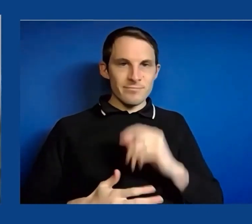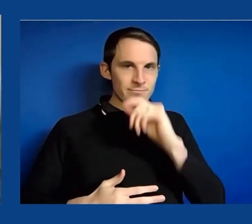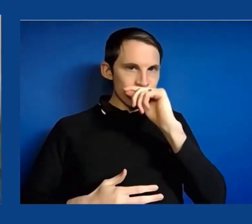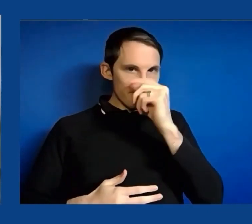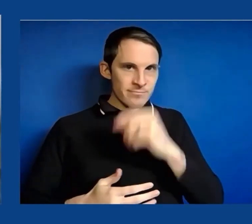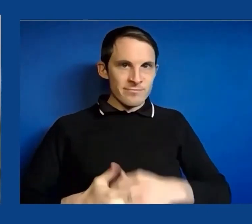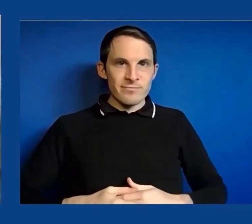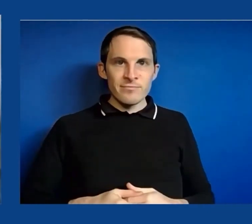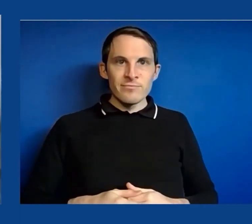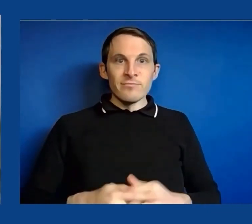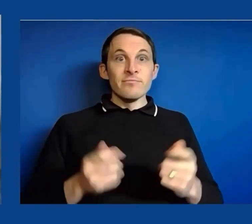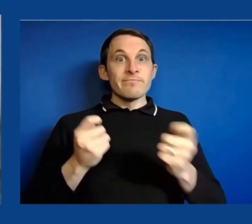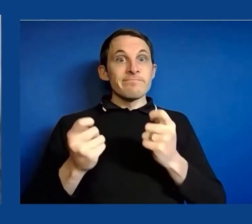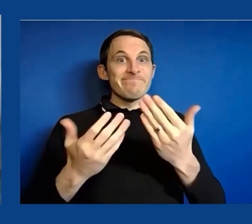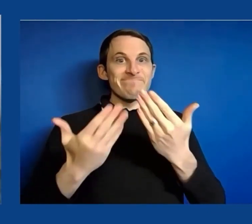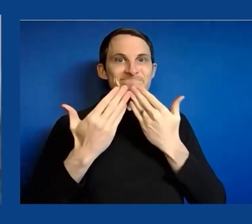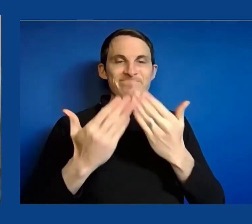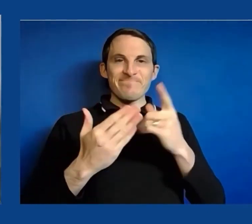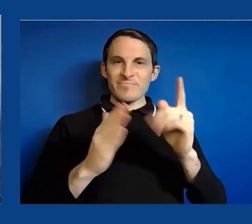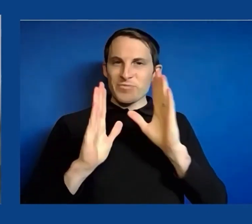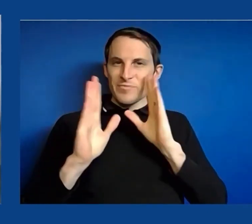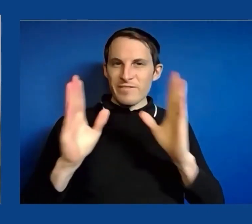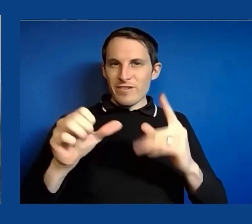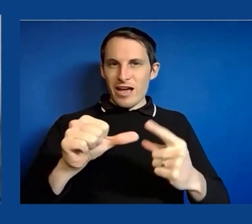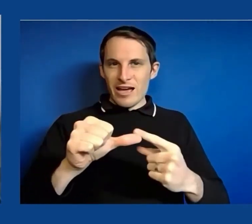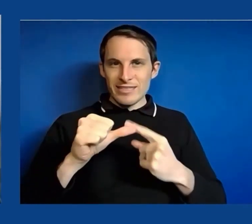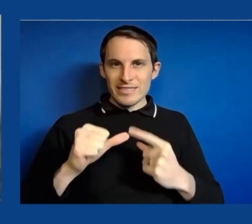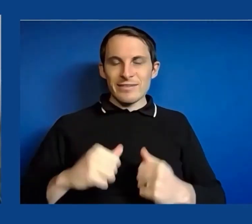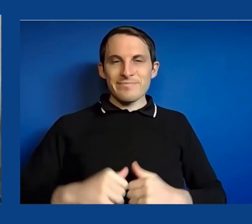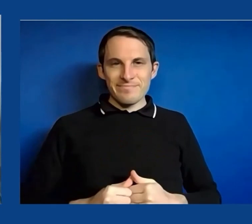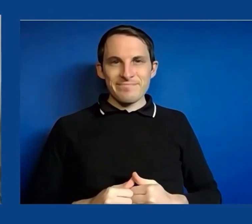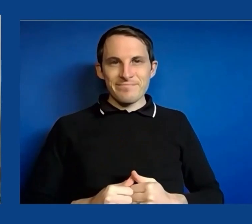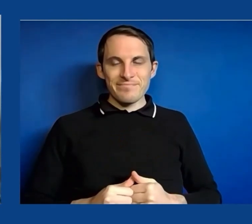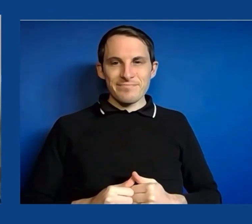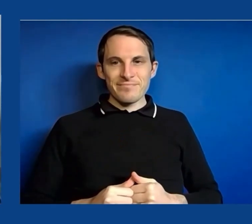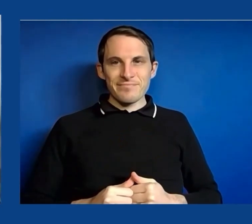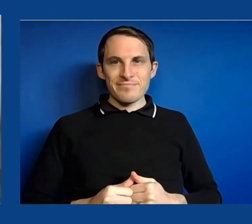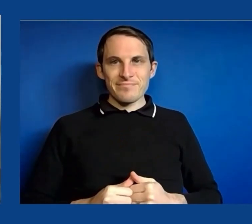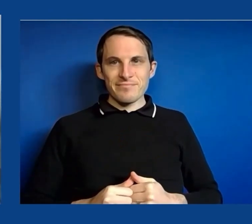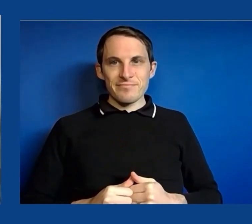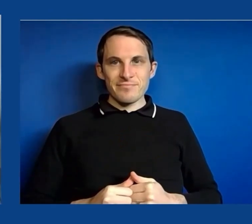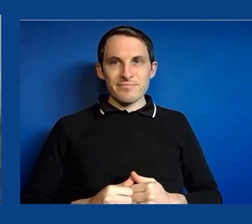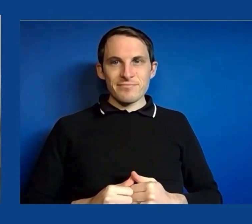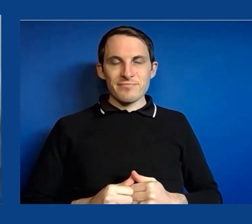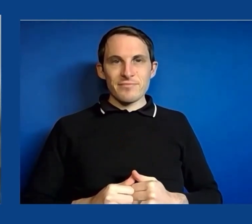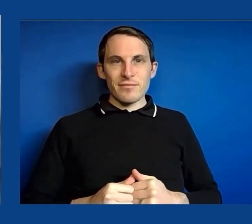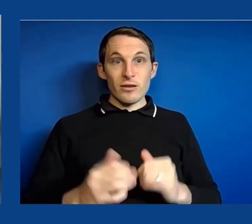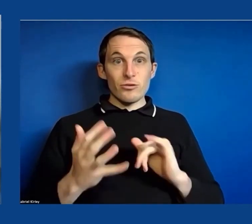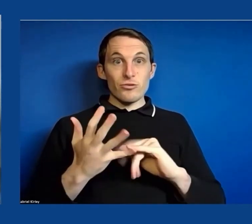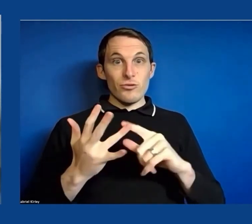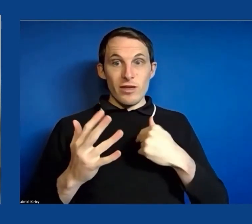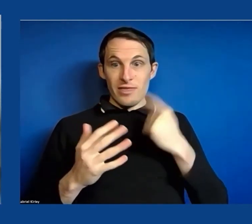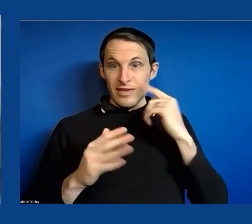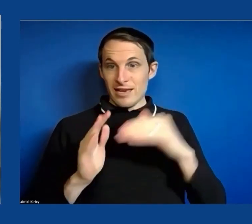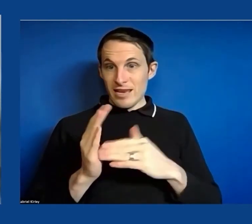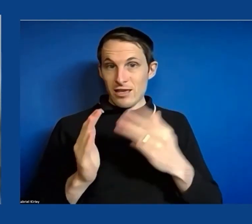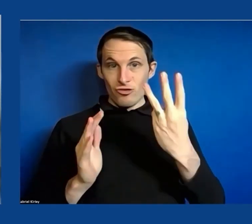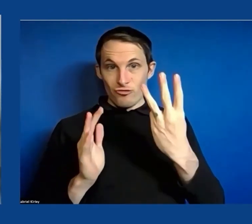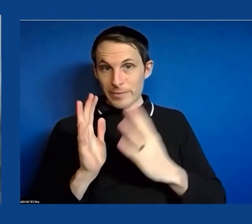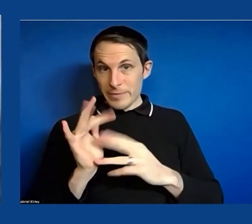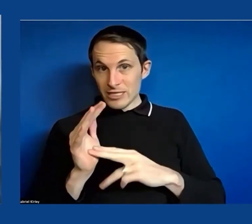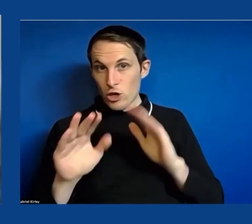Thank you. That's a wonderful answer. And unless I'm mistaken, I think we are 3 minutes over time.